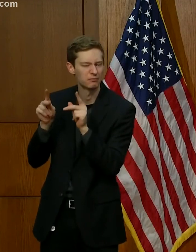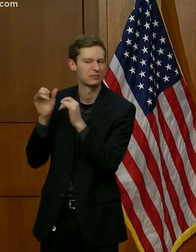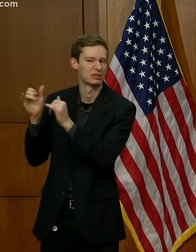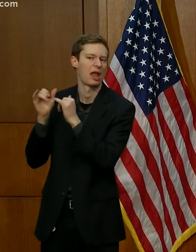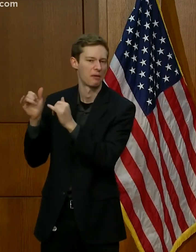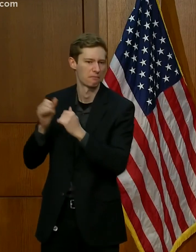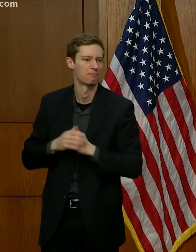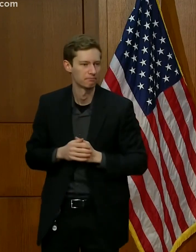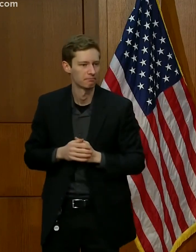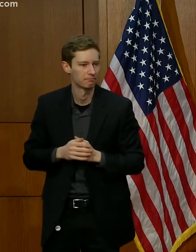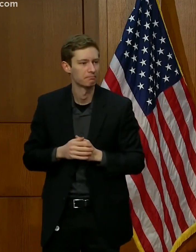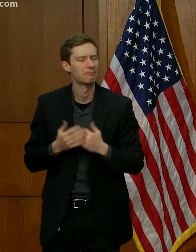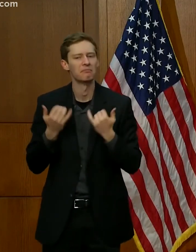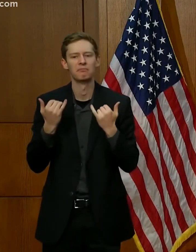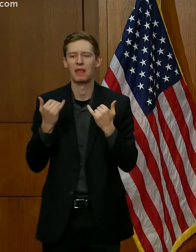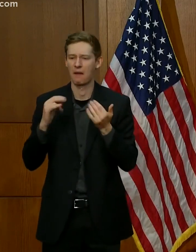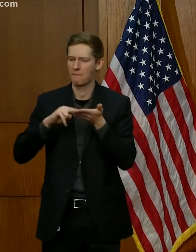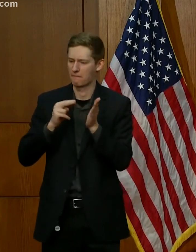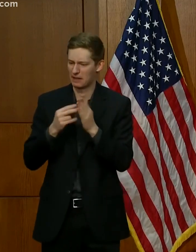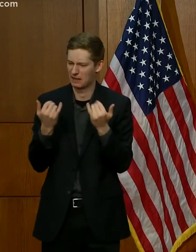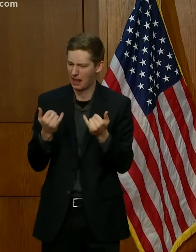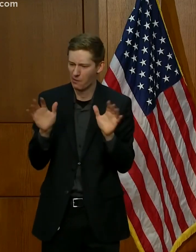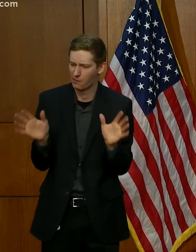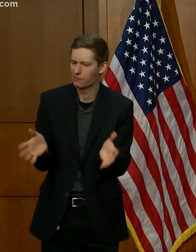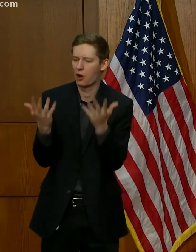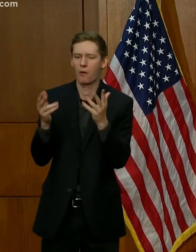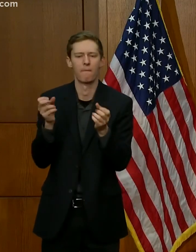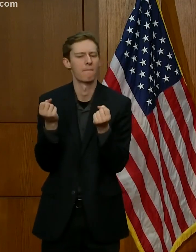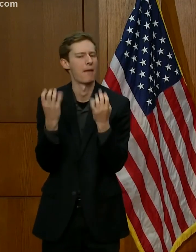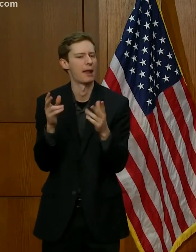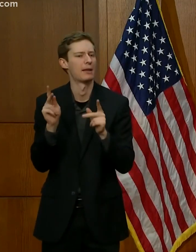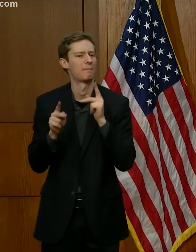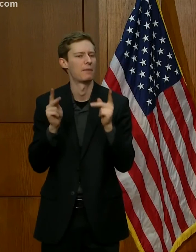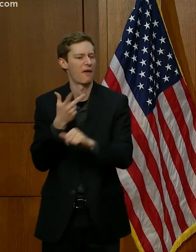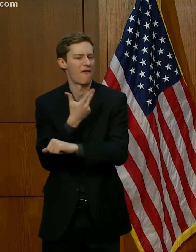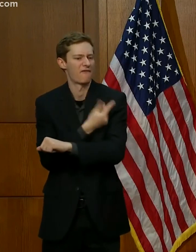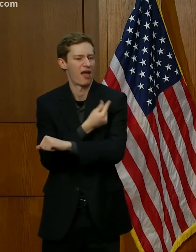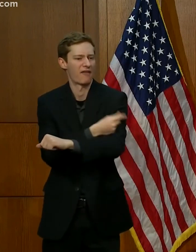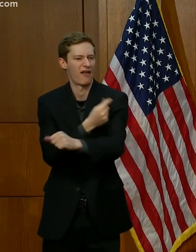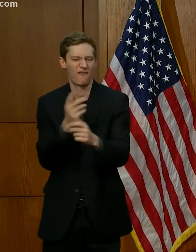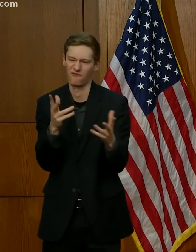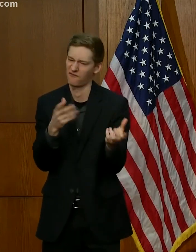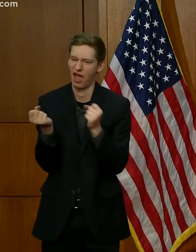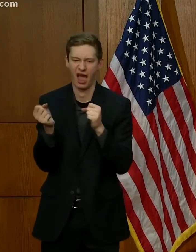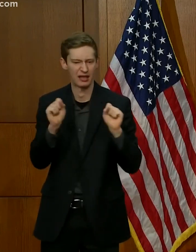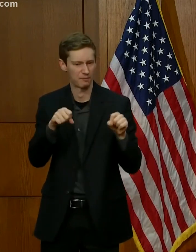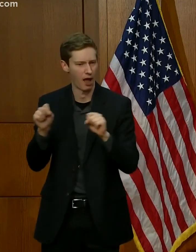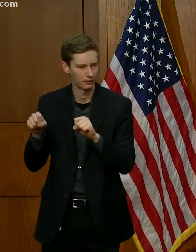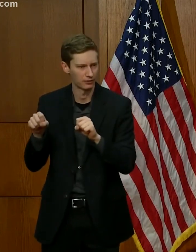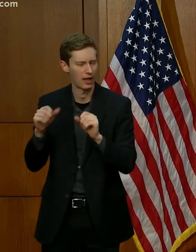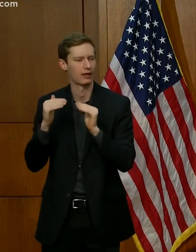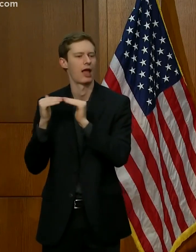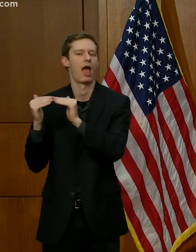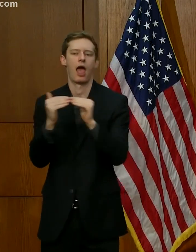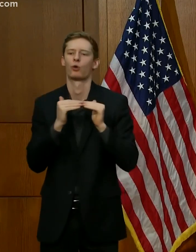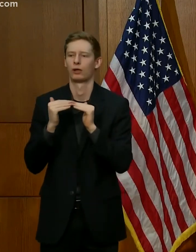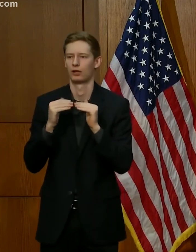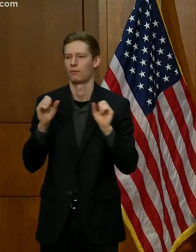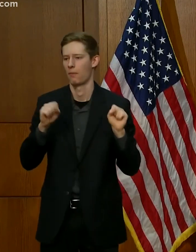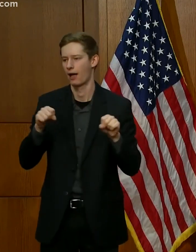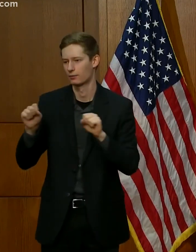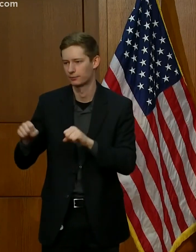many people vaccinated as we can, as quickly and as equitably as possible. So